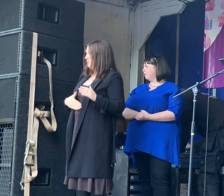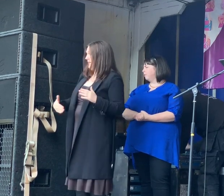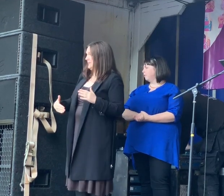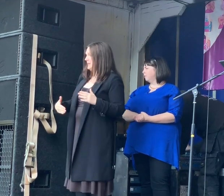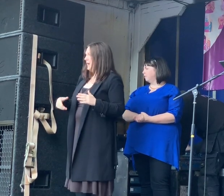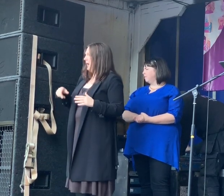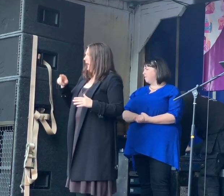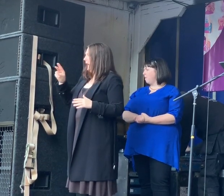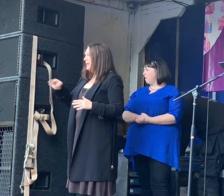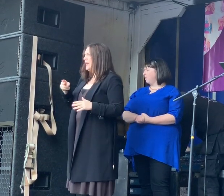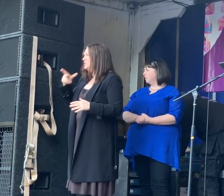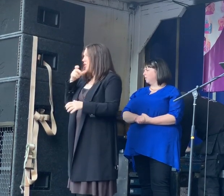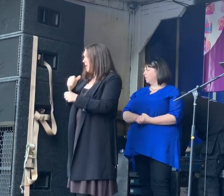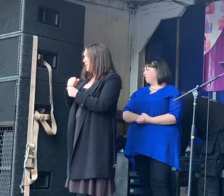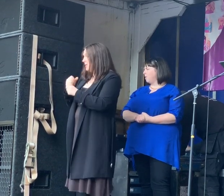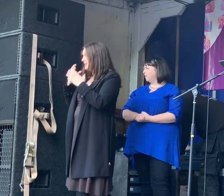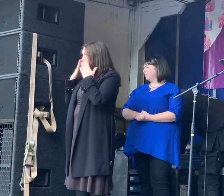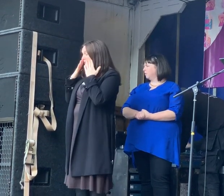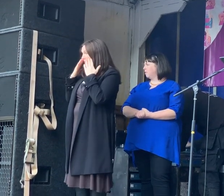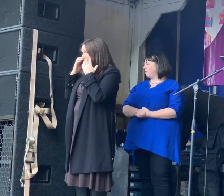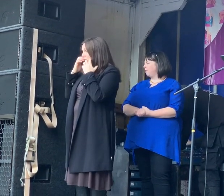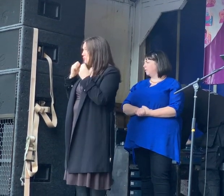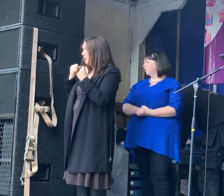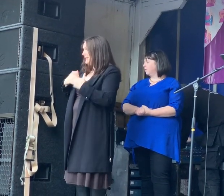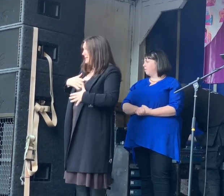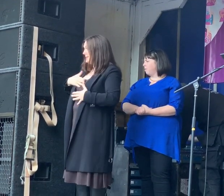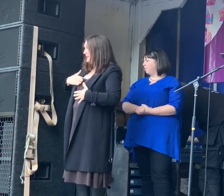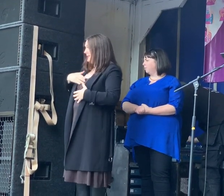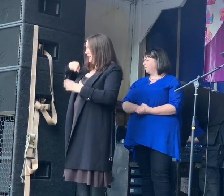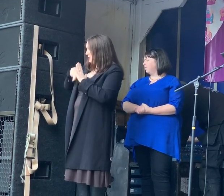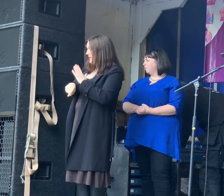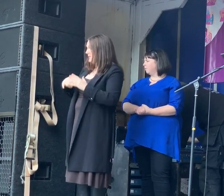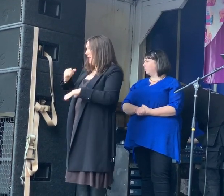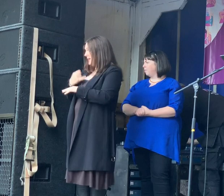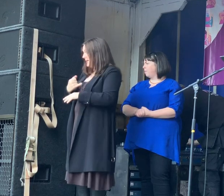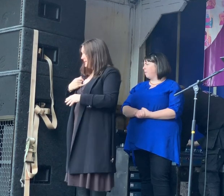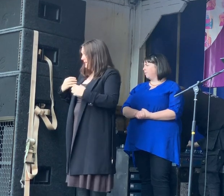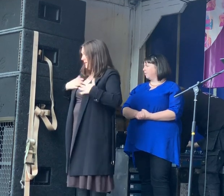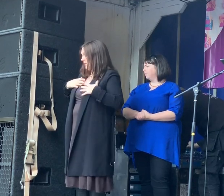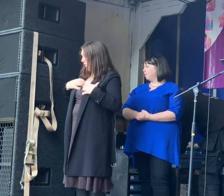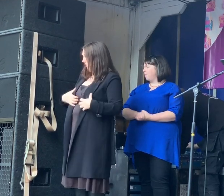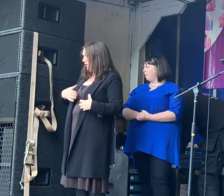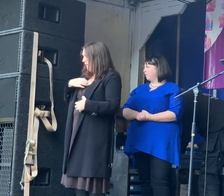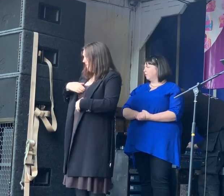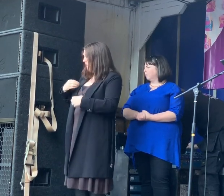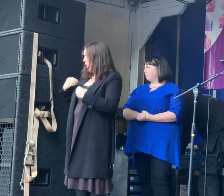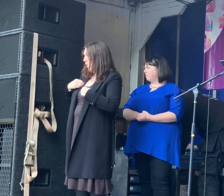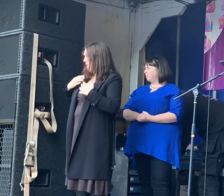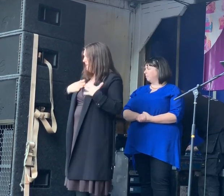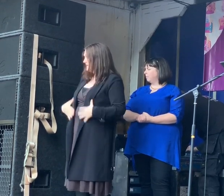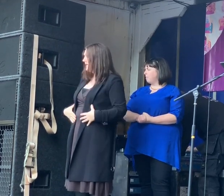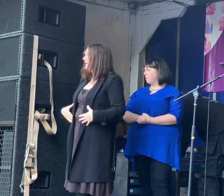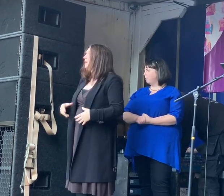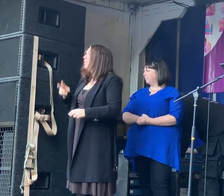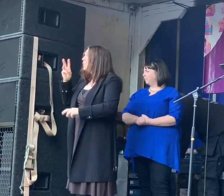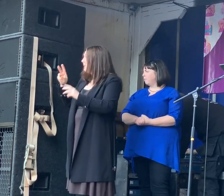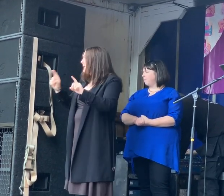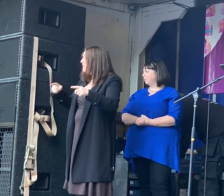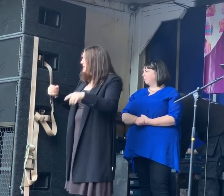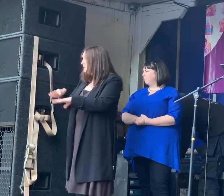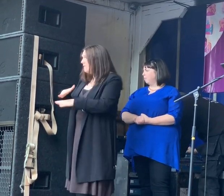express the intense distress it would cause me because of my identity and discomfort within my own body. It would be absolutely impossible